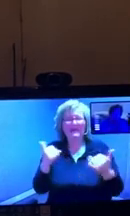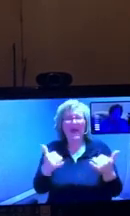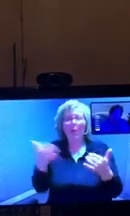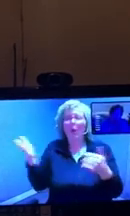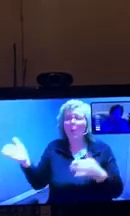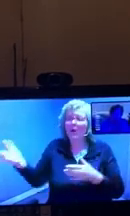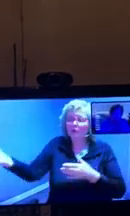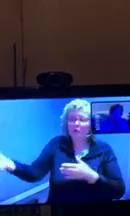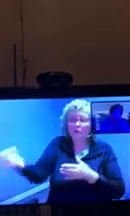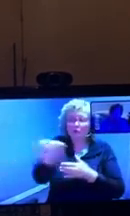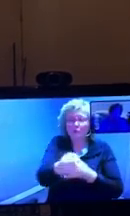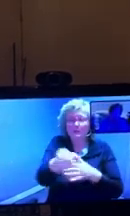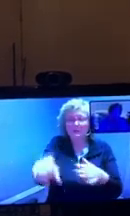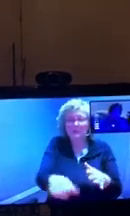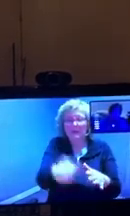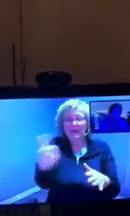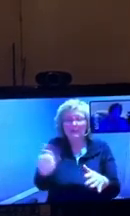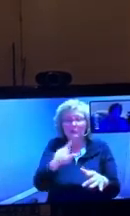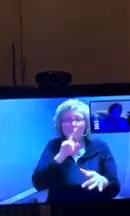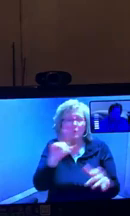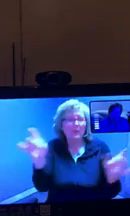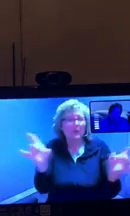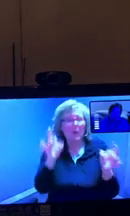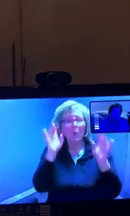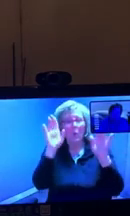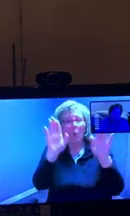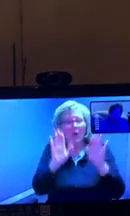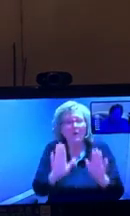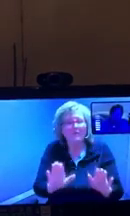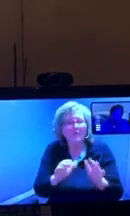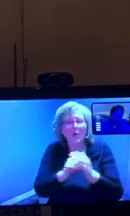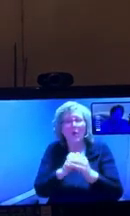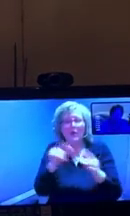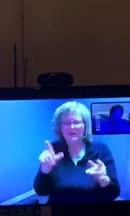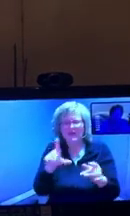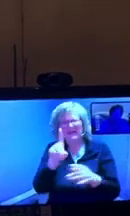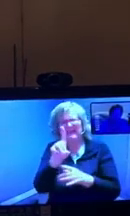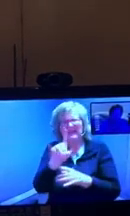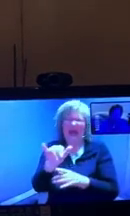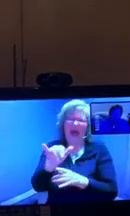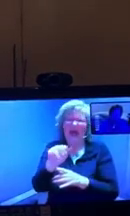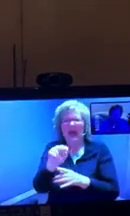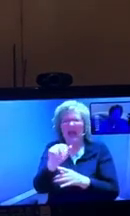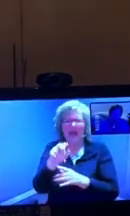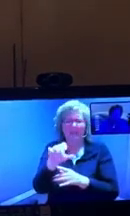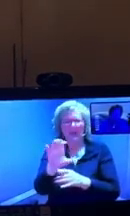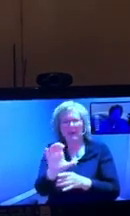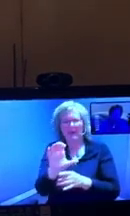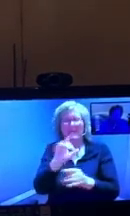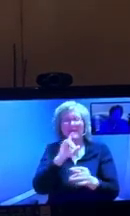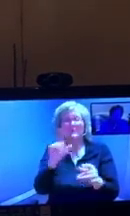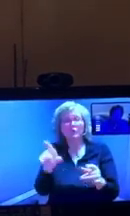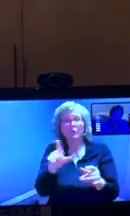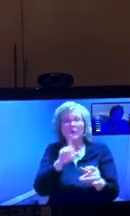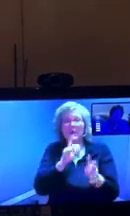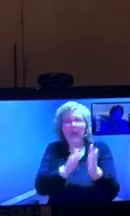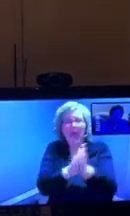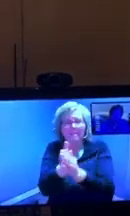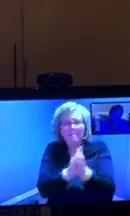is absolutely dynamic. And I mean, this guy is a master motivator. And he's